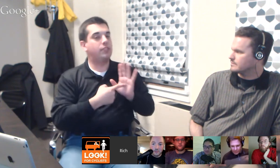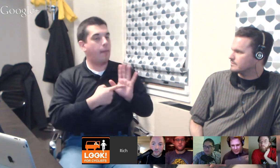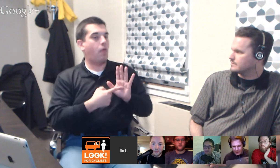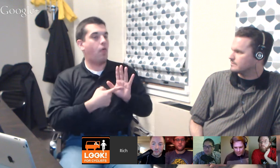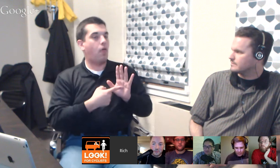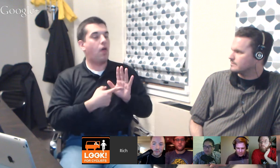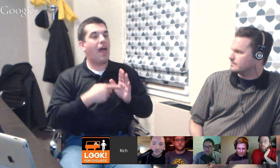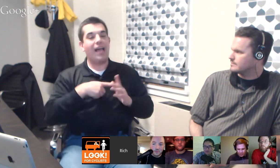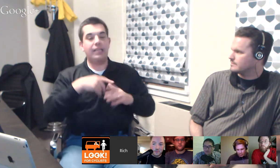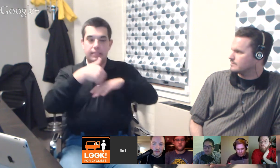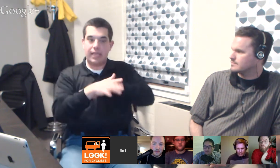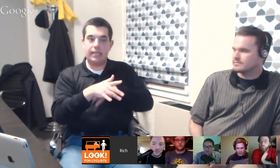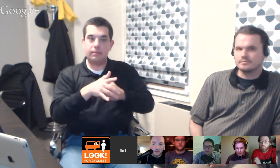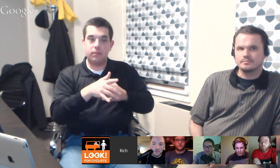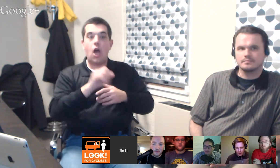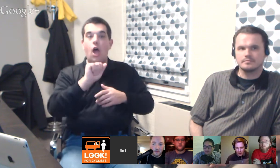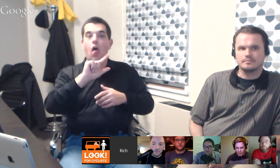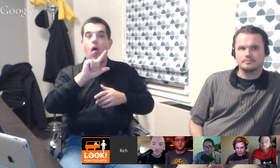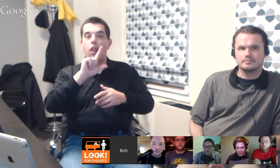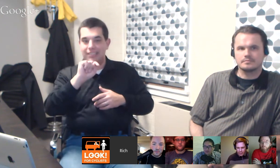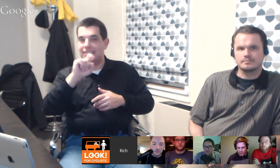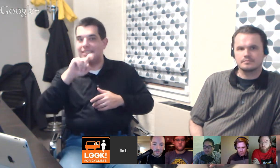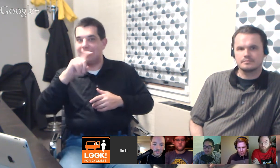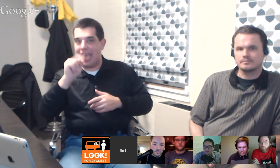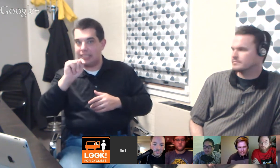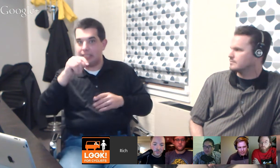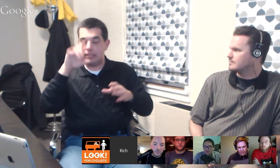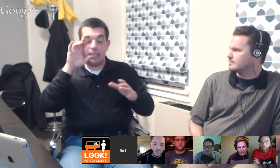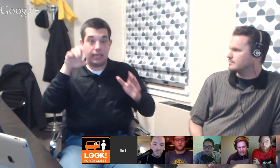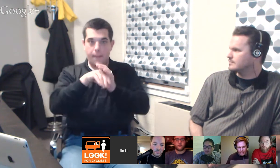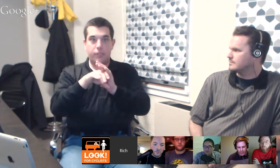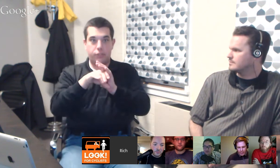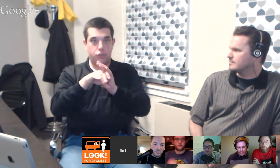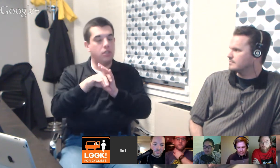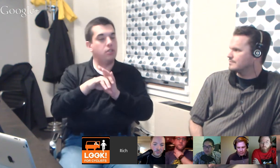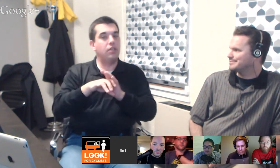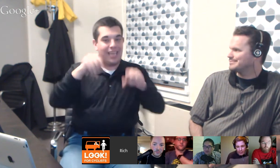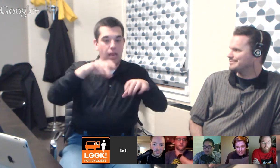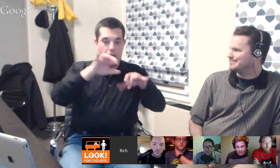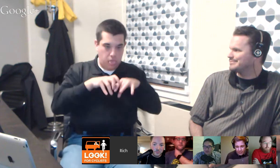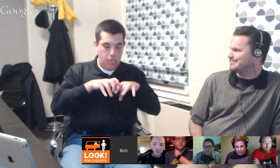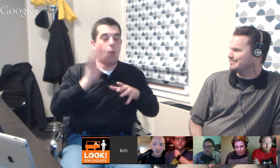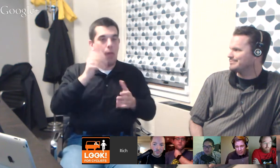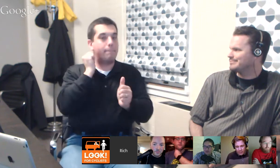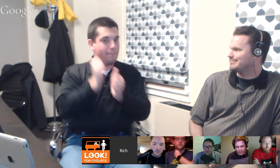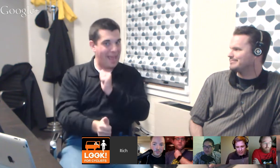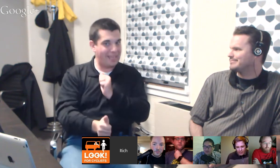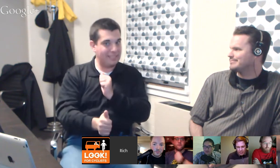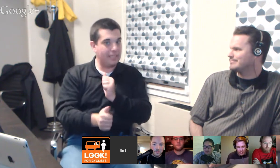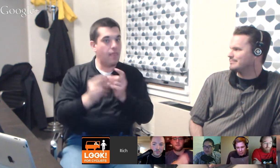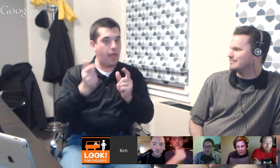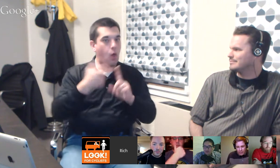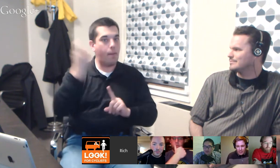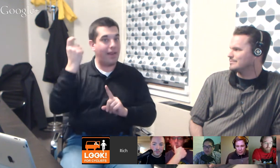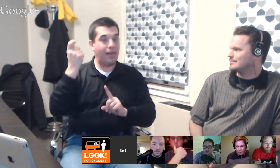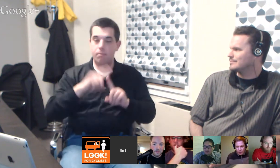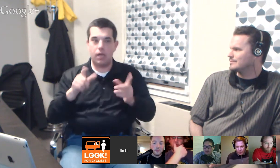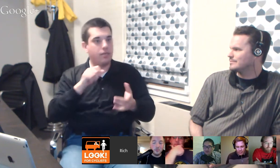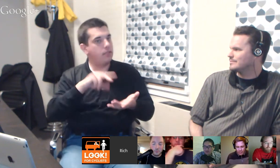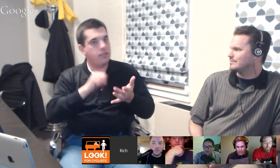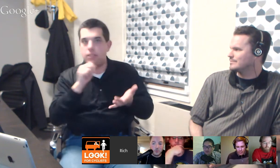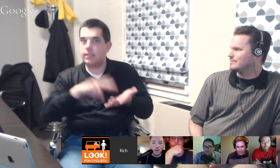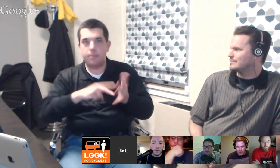alt text and image, you could put some garbage text into an alt text, and it would pass the automated test, but you're not